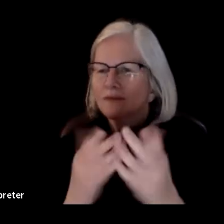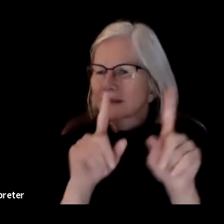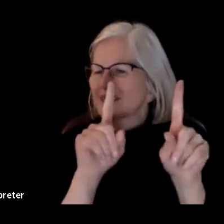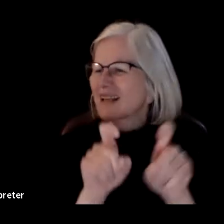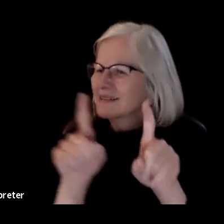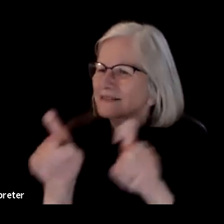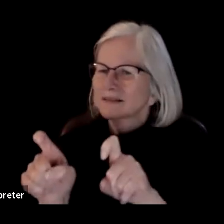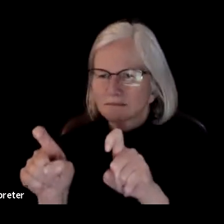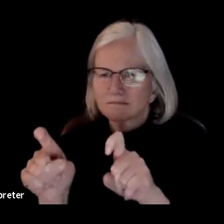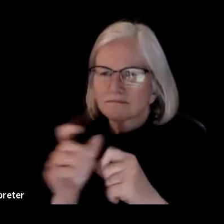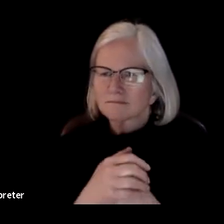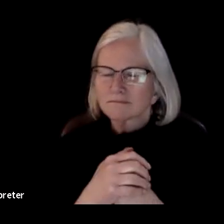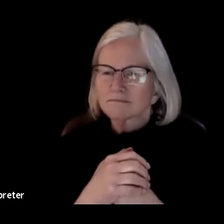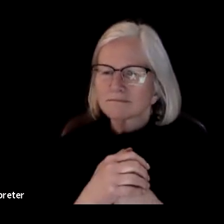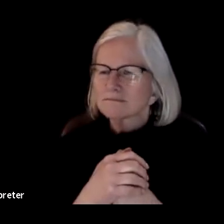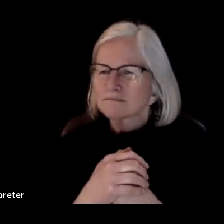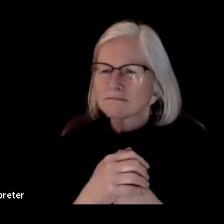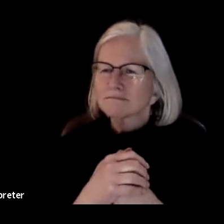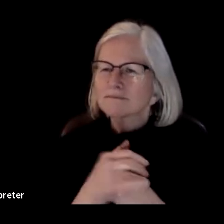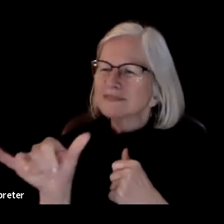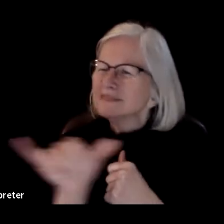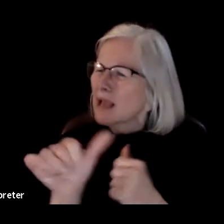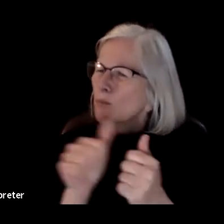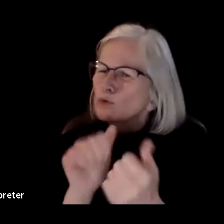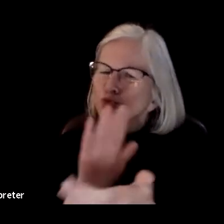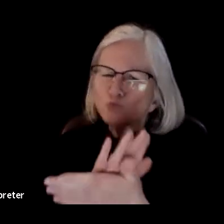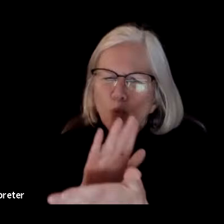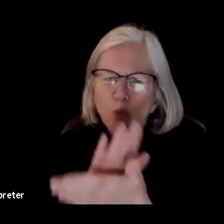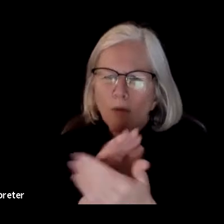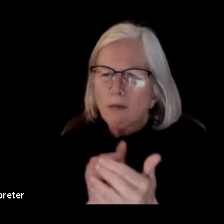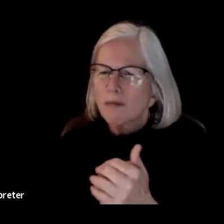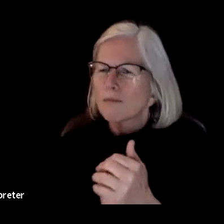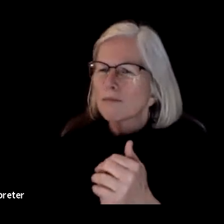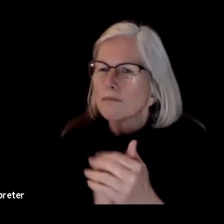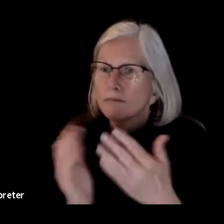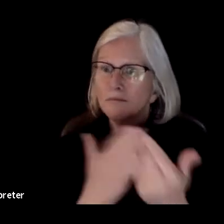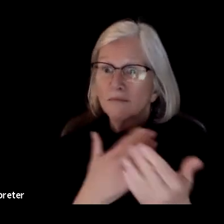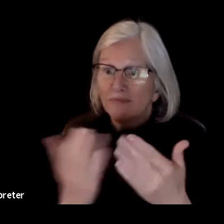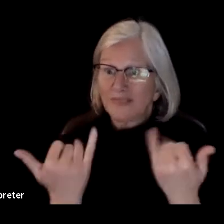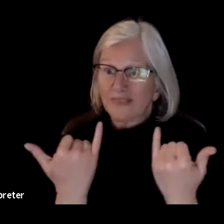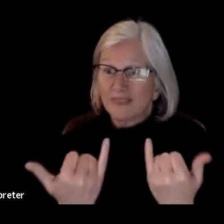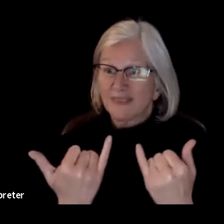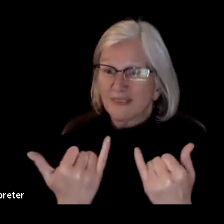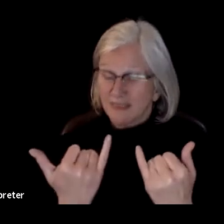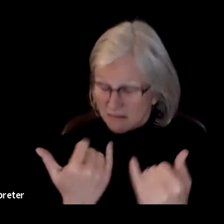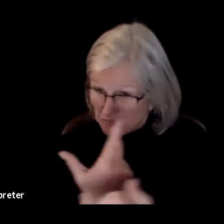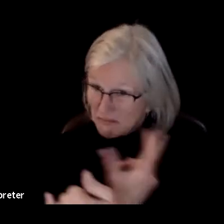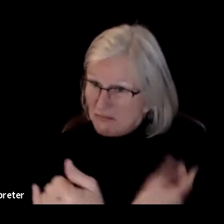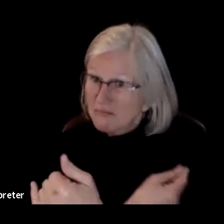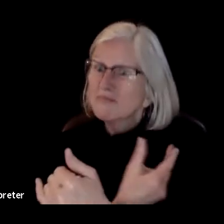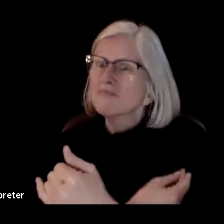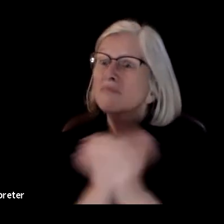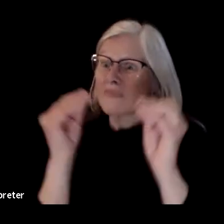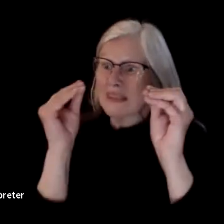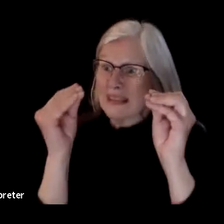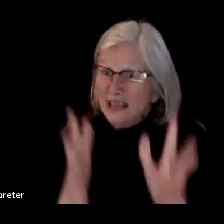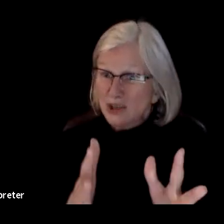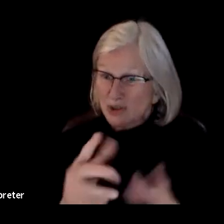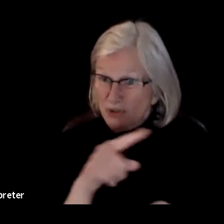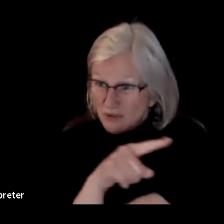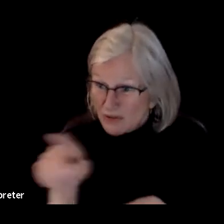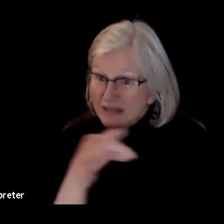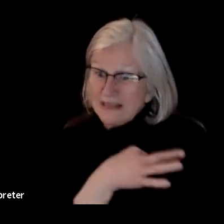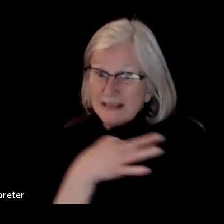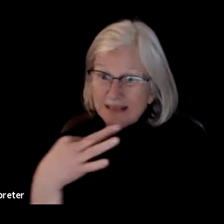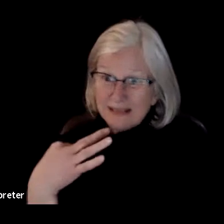at our schools. Even as we vaccinate our educators and school staff, regular testing of our